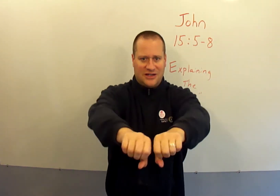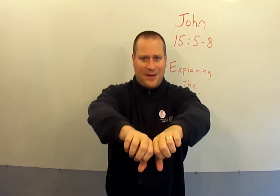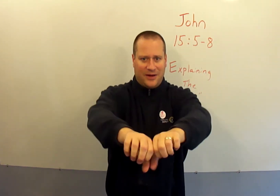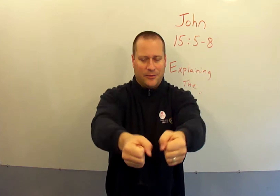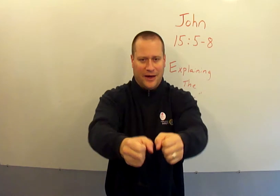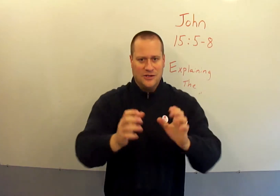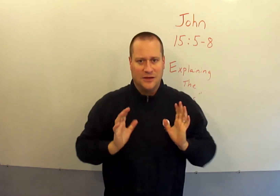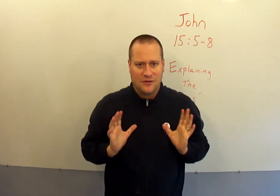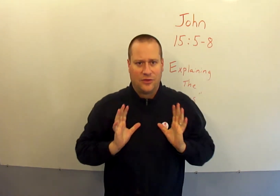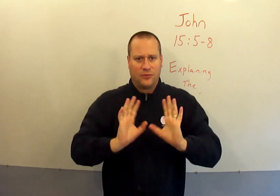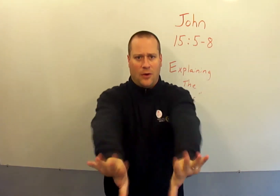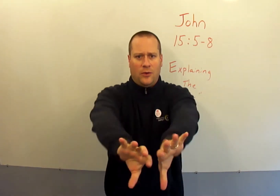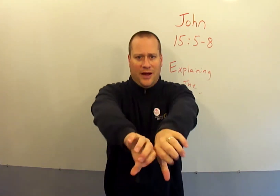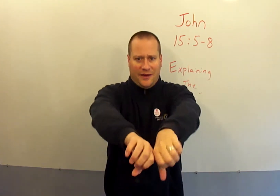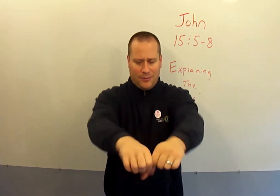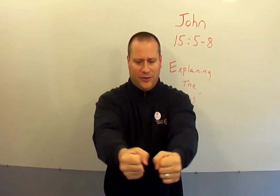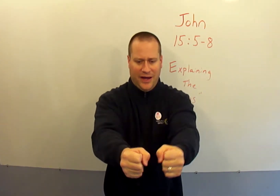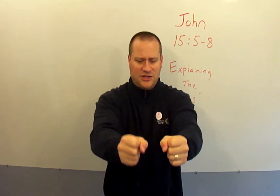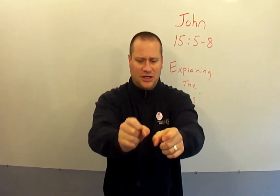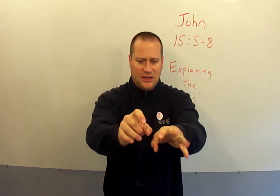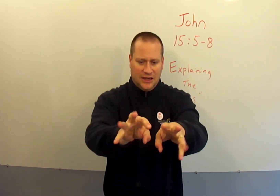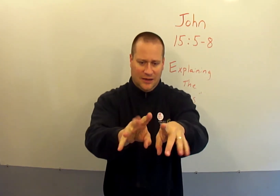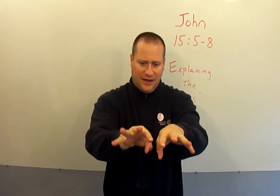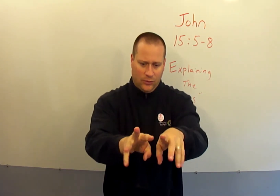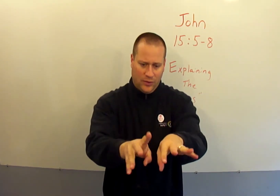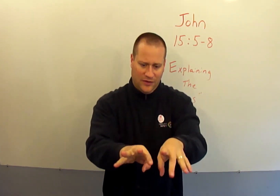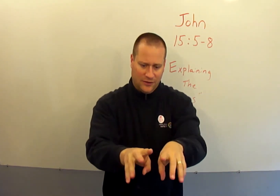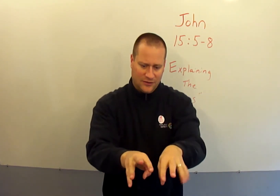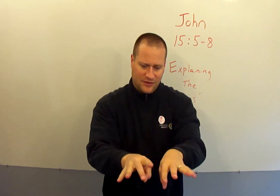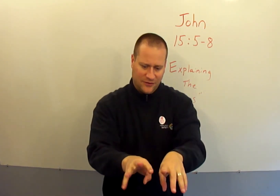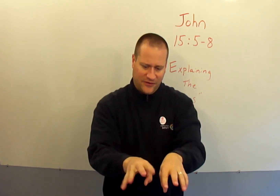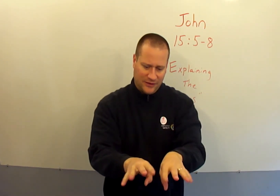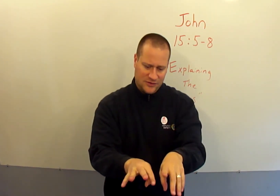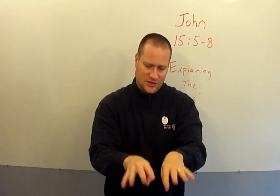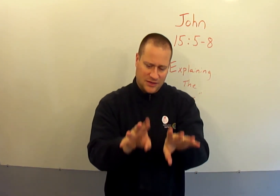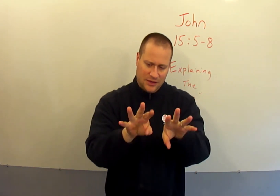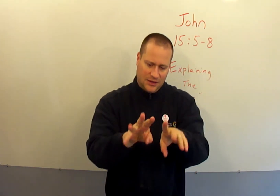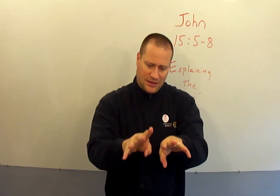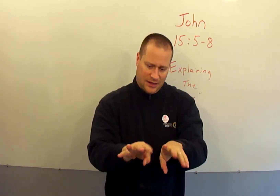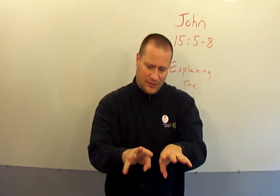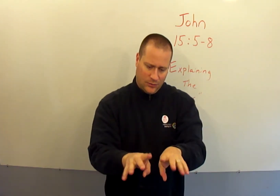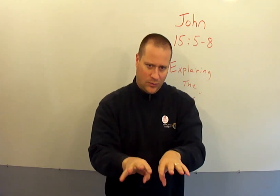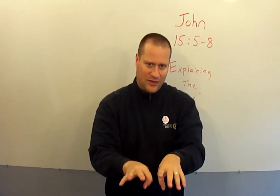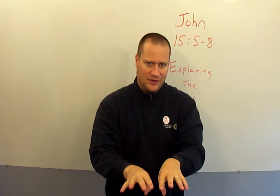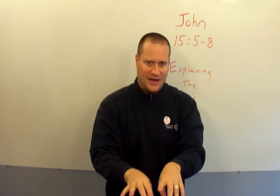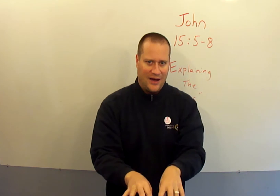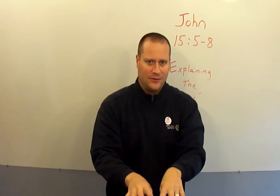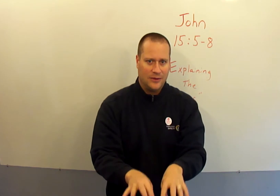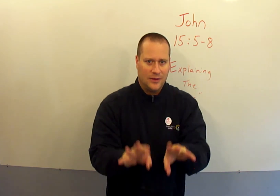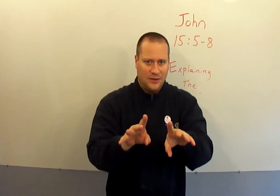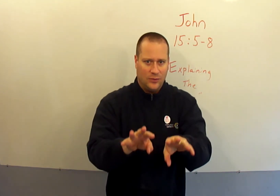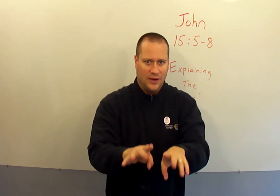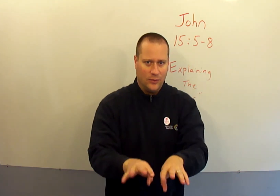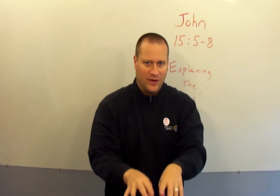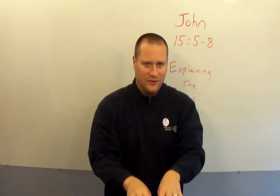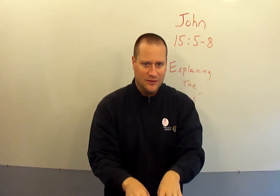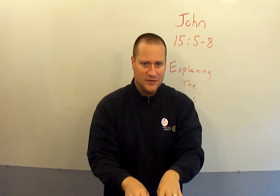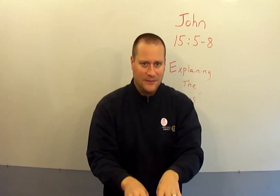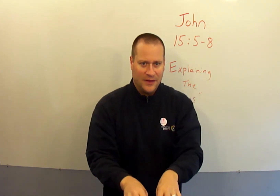snapping a branch. He is thrown away like a branch and then withers. Your fingers just kind of wither down and withers.